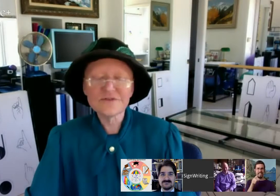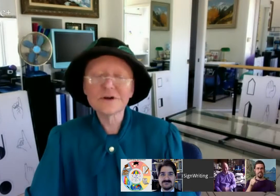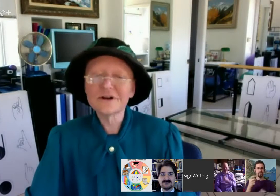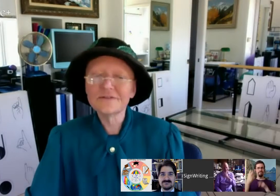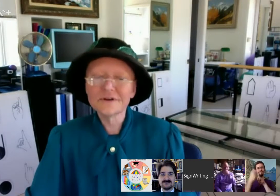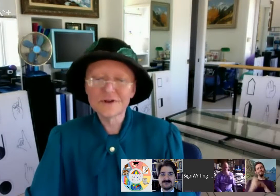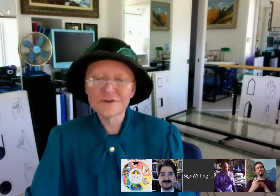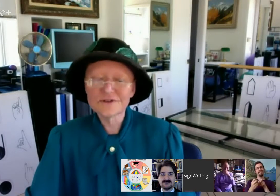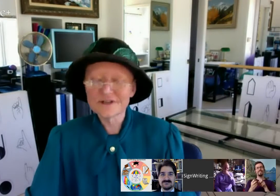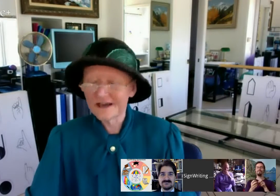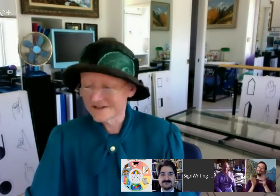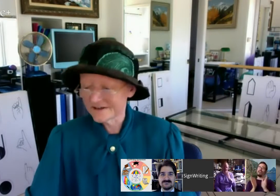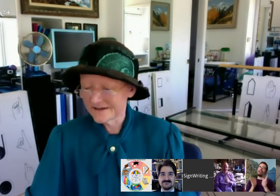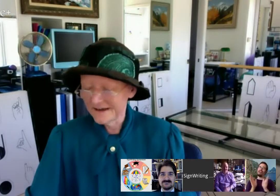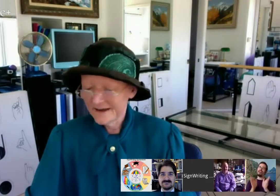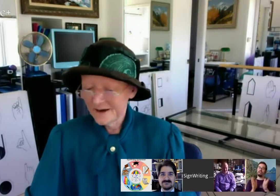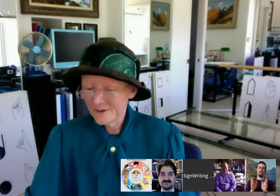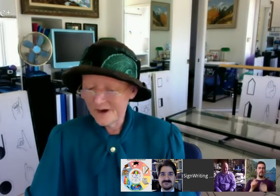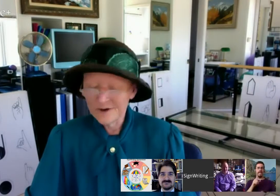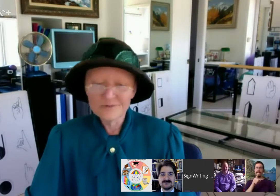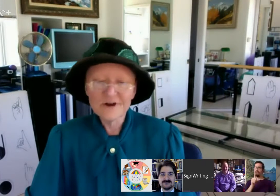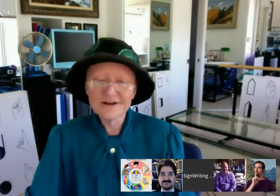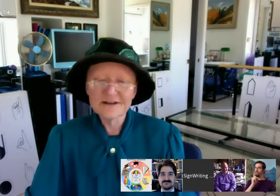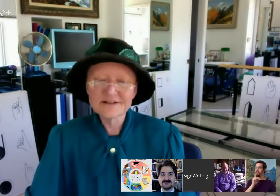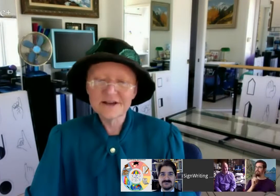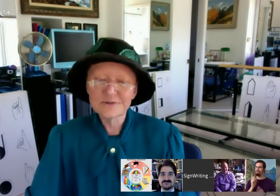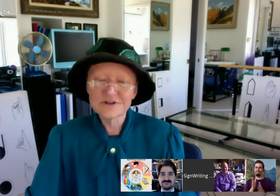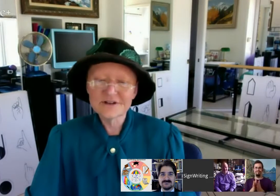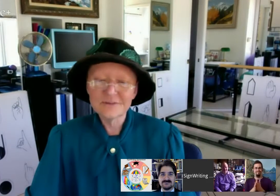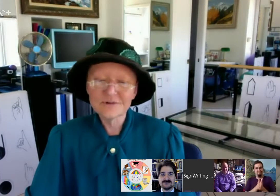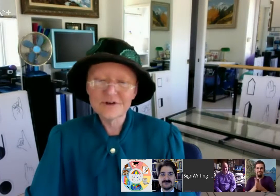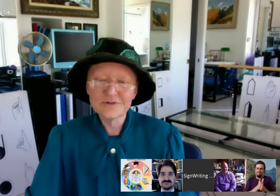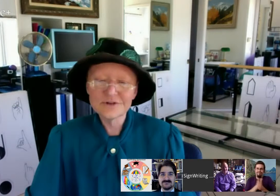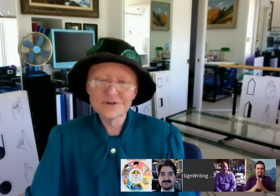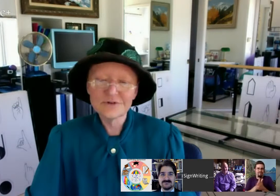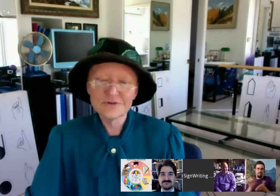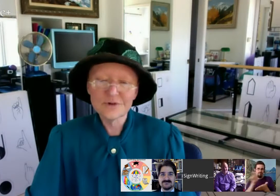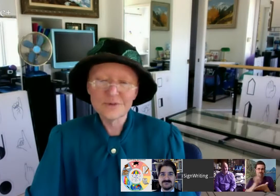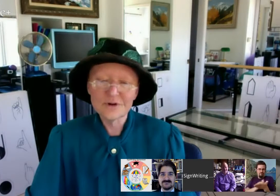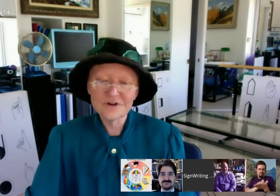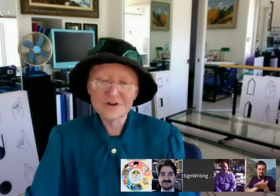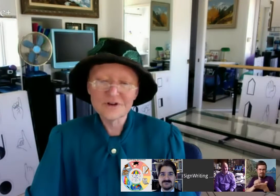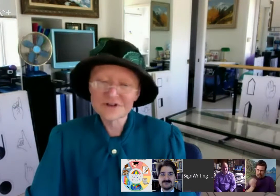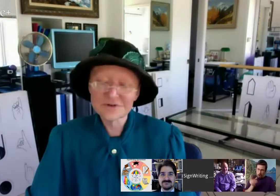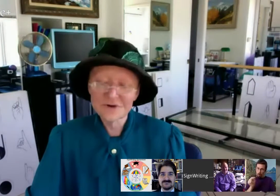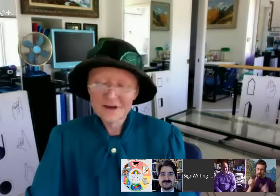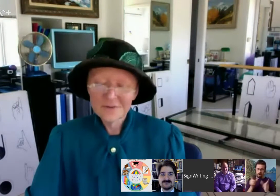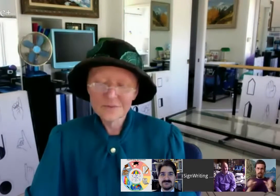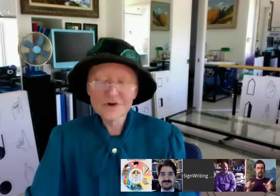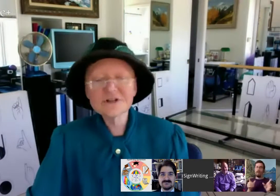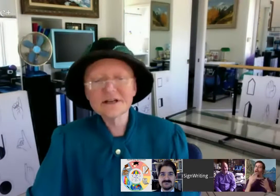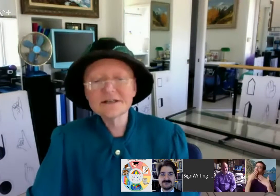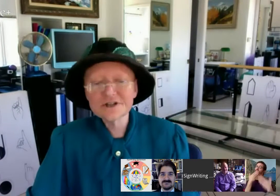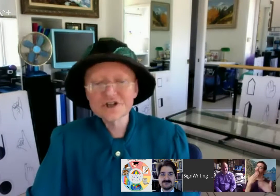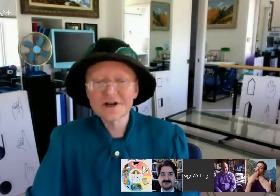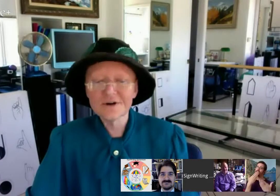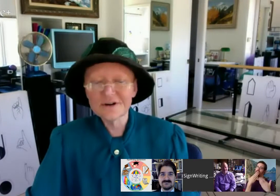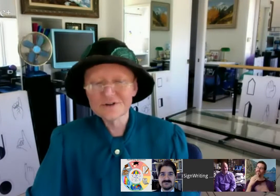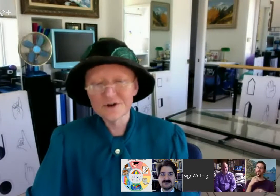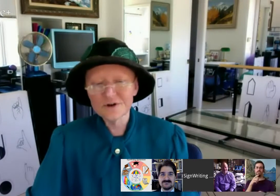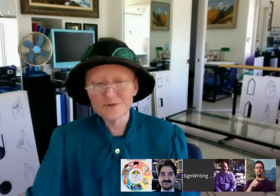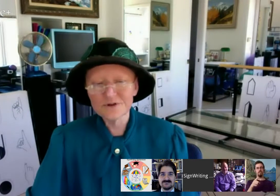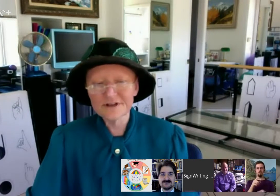yeah, Denny was very, very enthusiastic about writing his language, and I'm grateful to you for what you did for us. You worked on